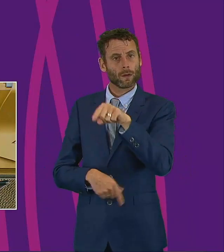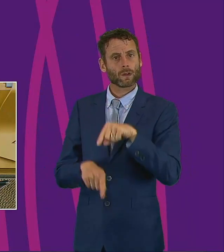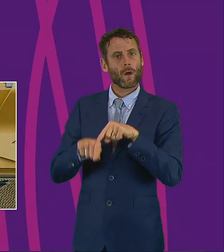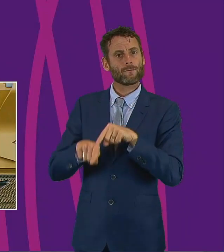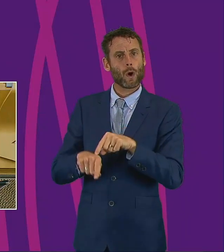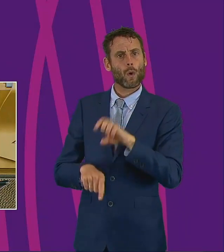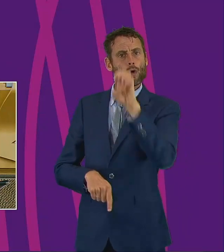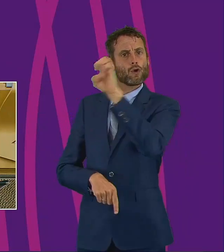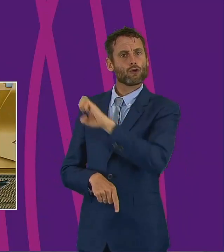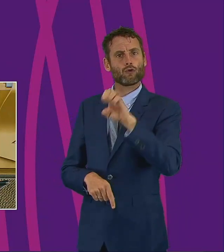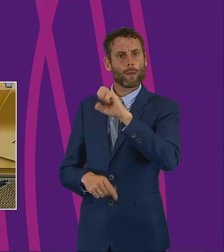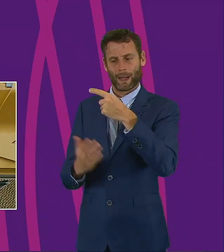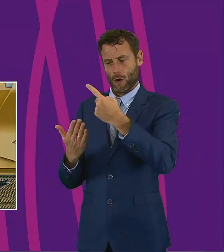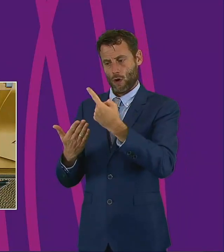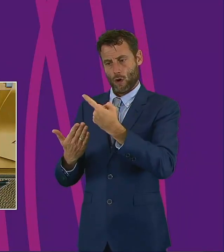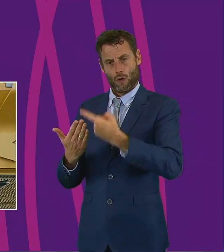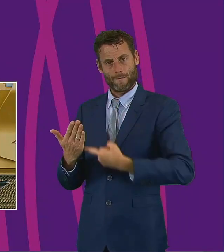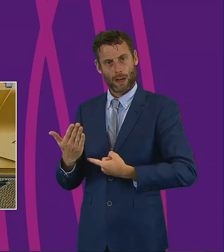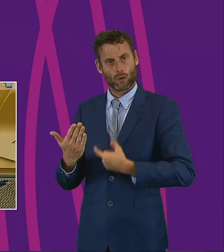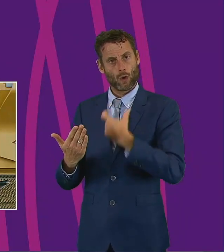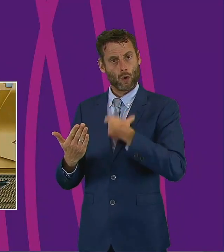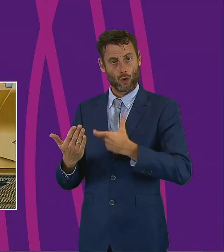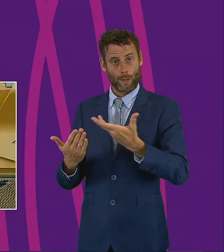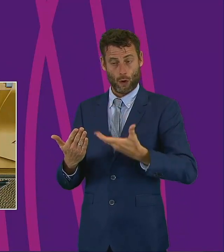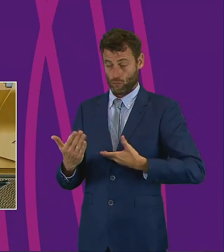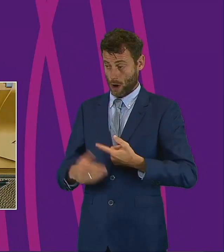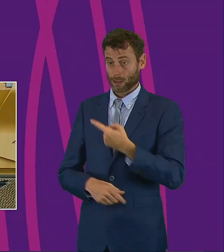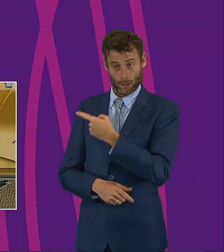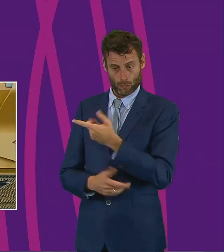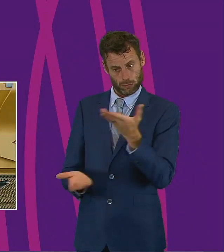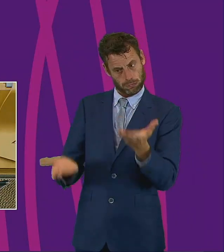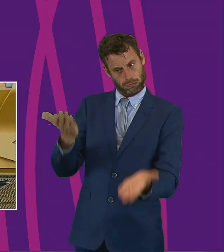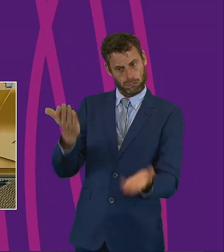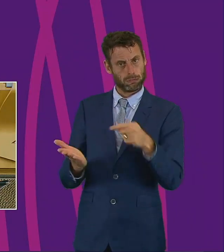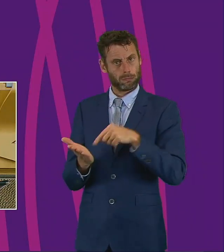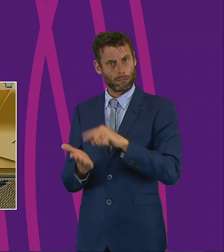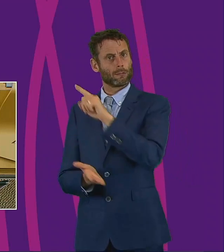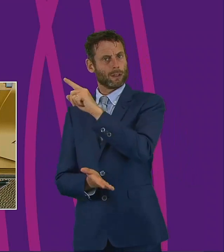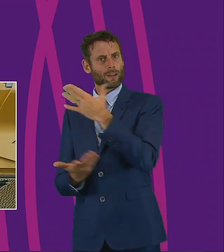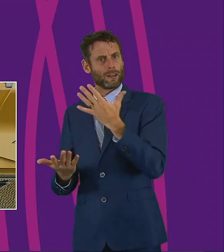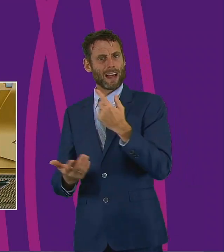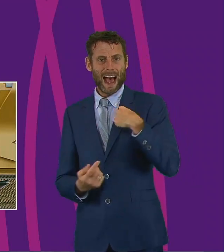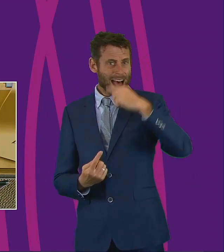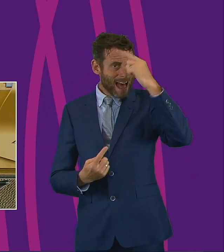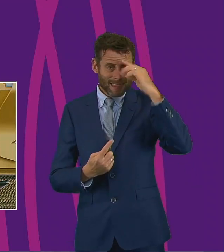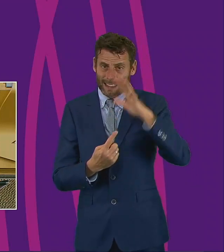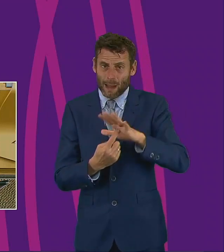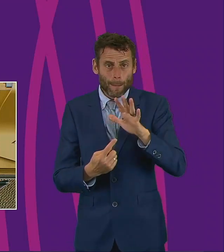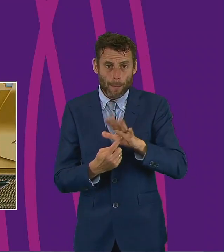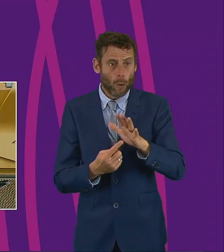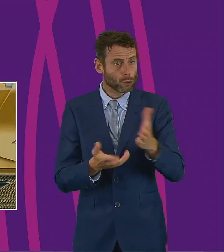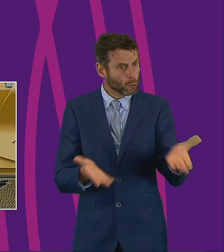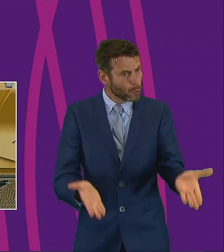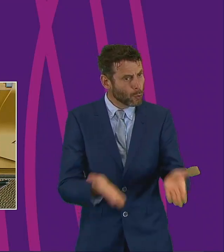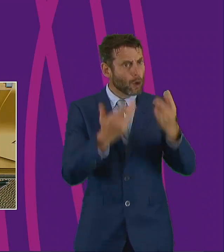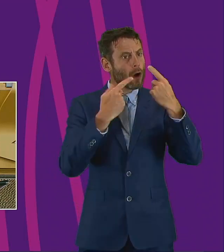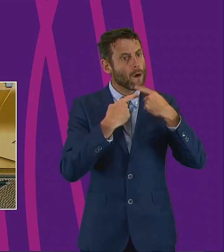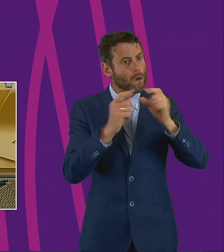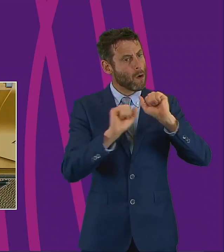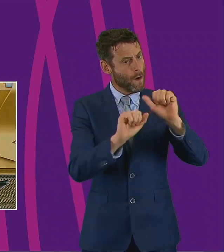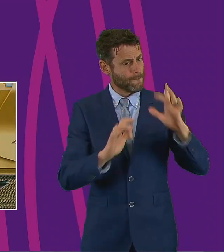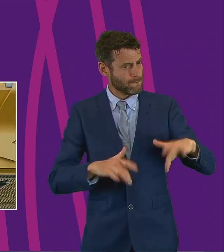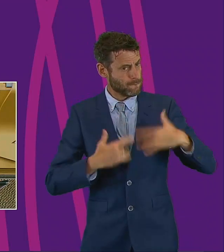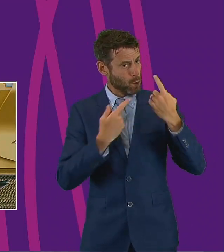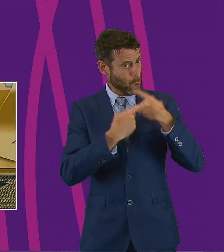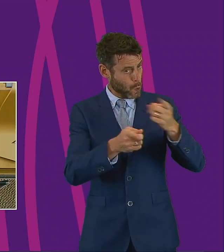on Human Rights. So, you know, I do think it is important that people express their views on this or any bill at the start